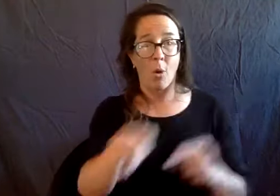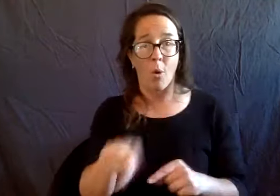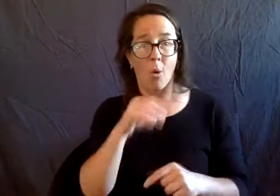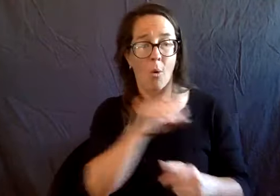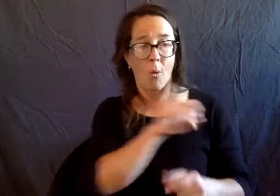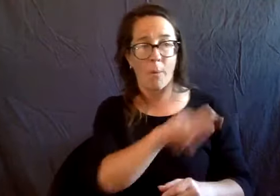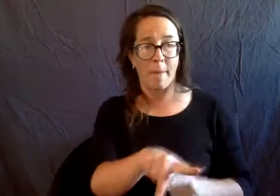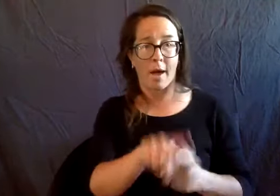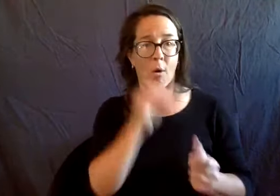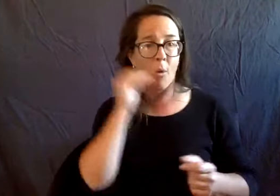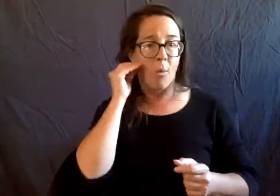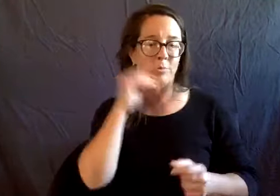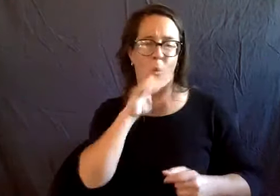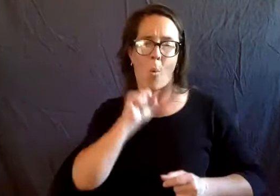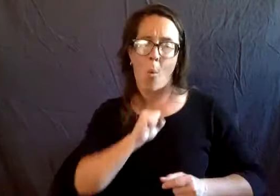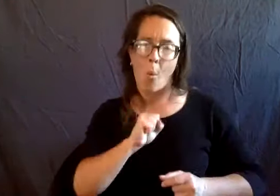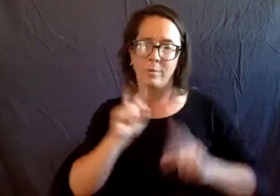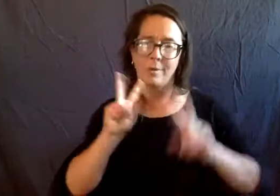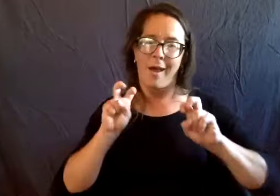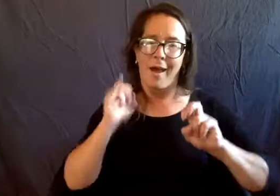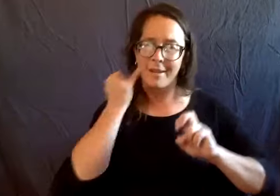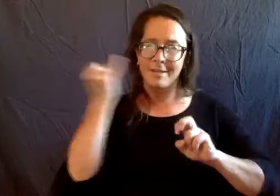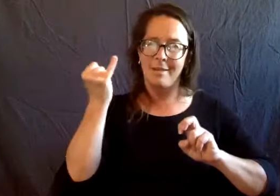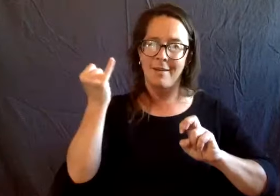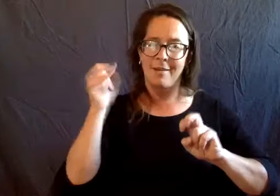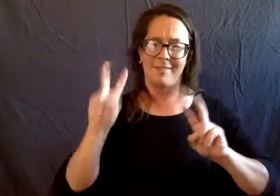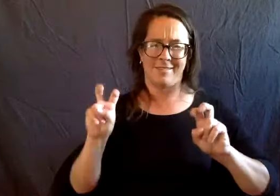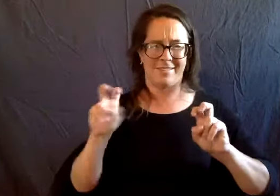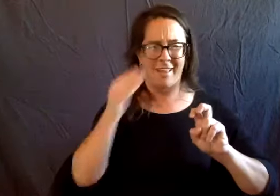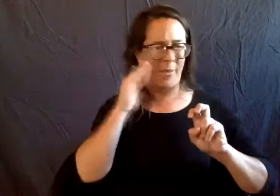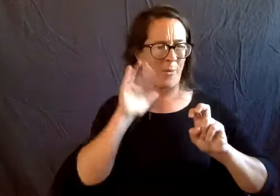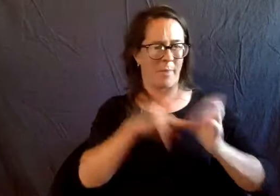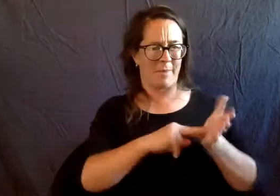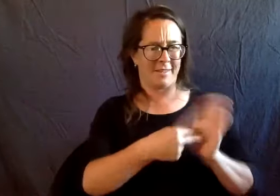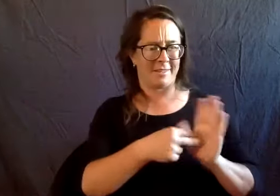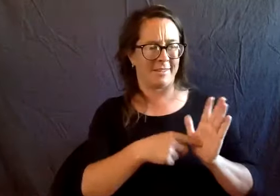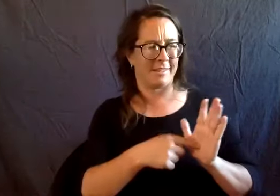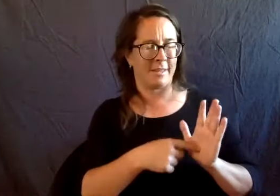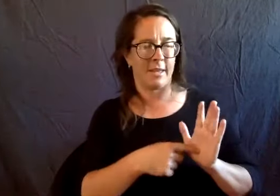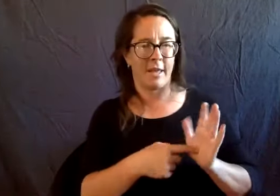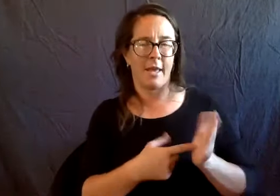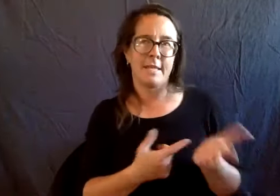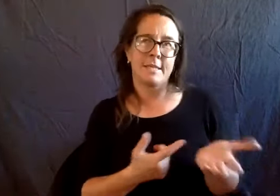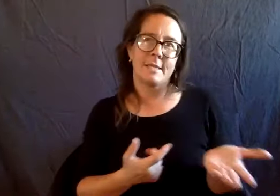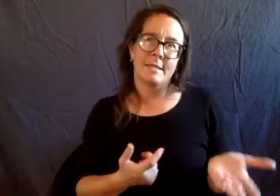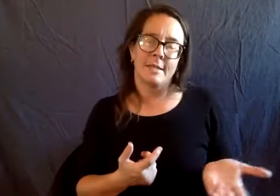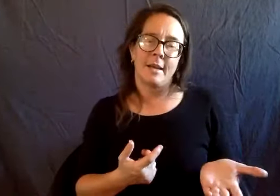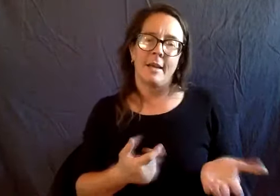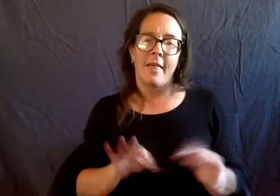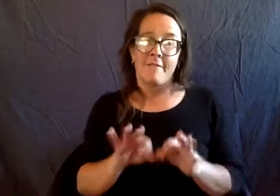idea? And while I didn't know what that meant, I knew that I could not go to the next family day without having gone to Al-Anon,